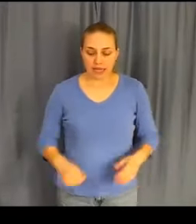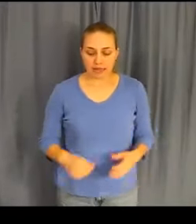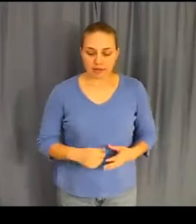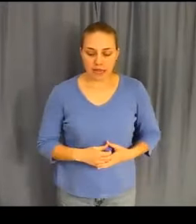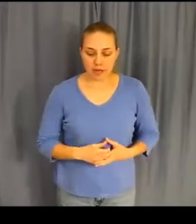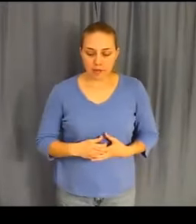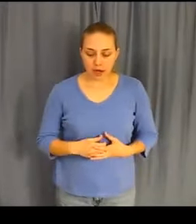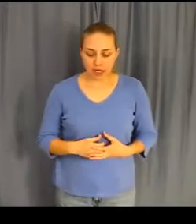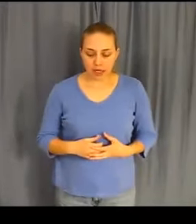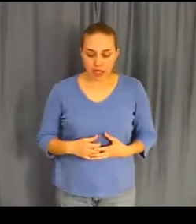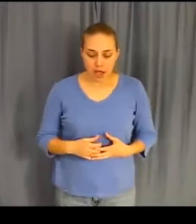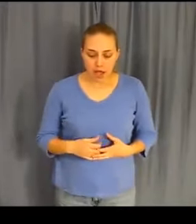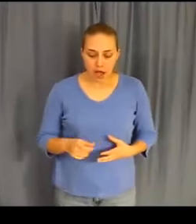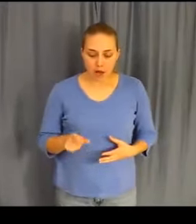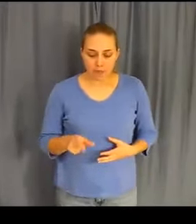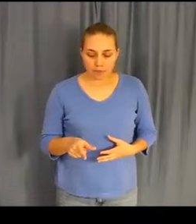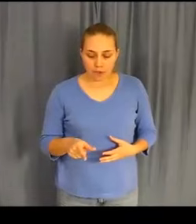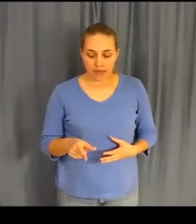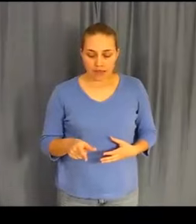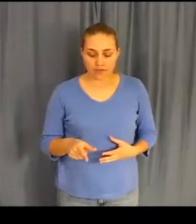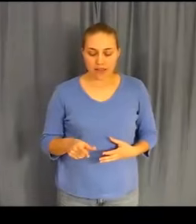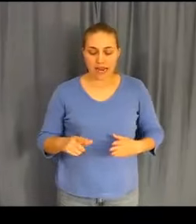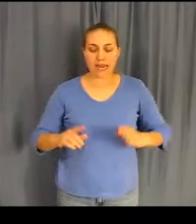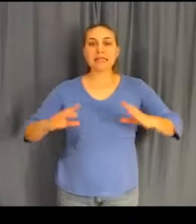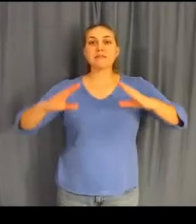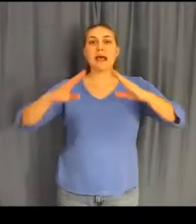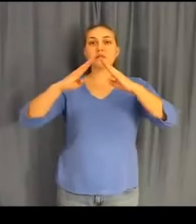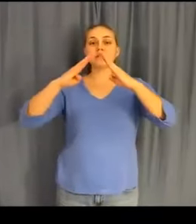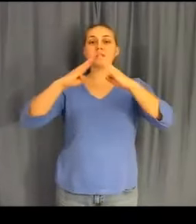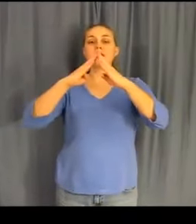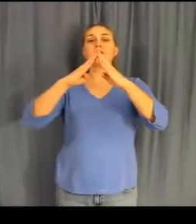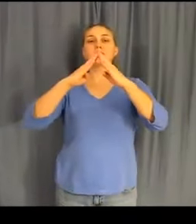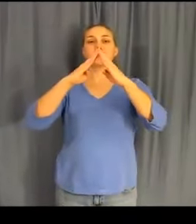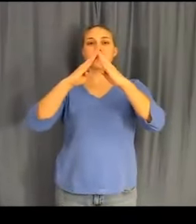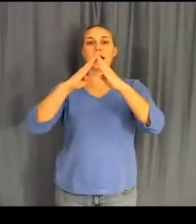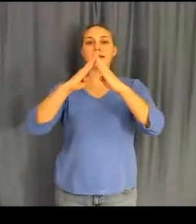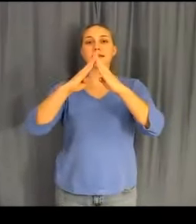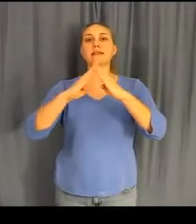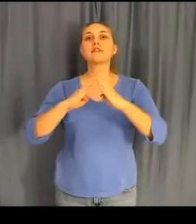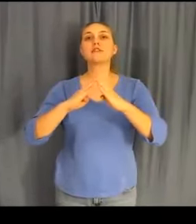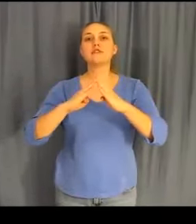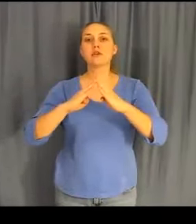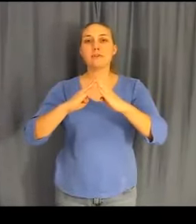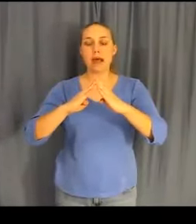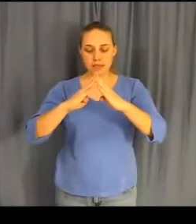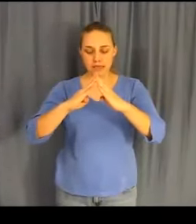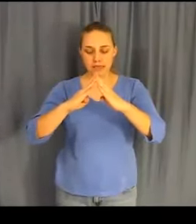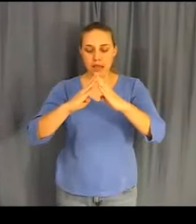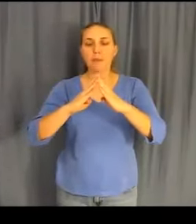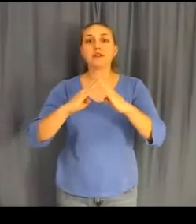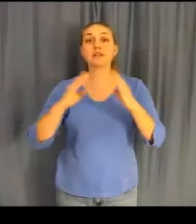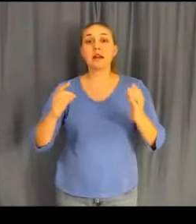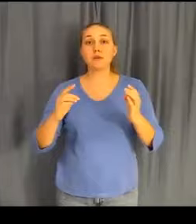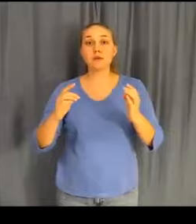Incas of South America, they lived in the Andes Mountains, so we're doing our hands like this to show the mountains, but there's a lot of music